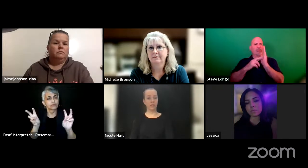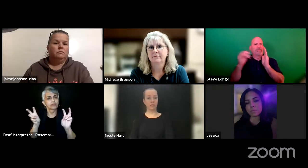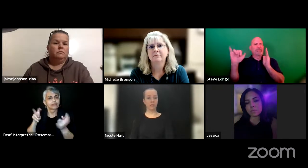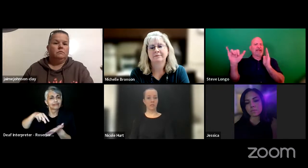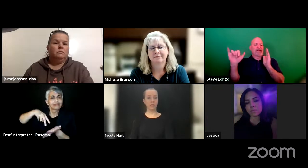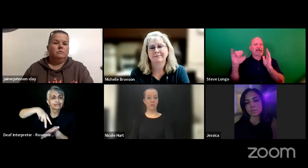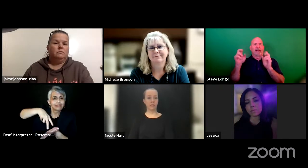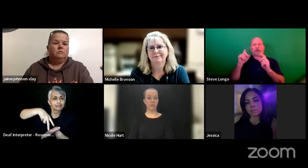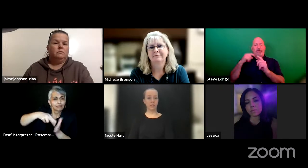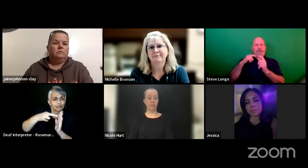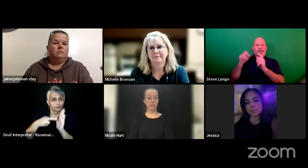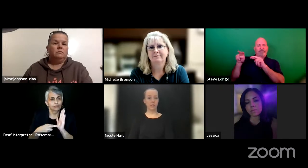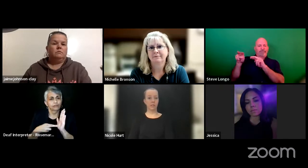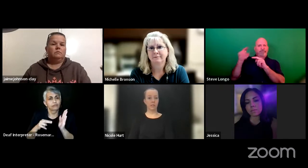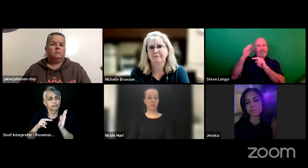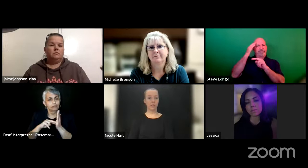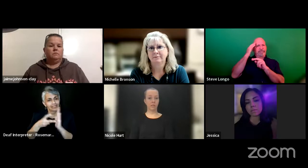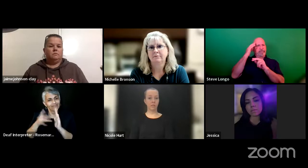rules are.